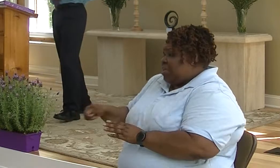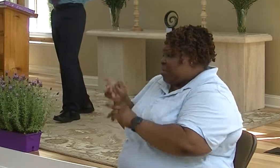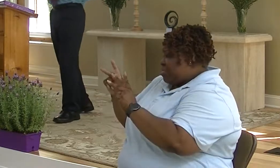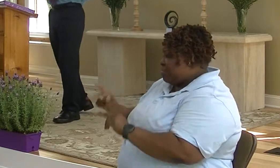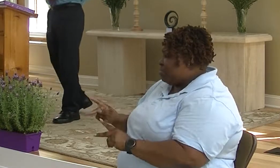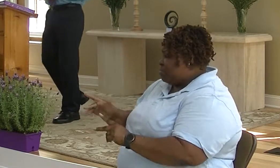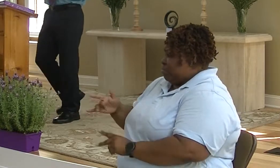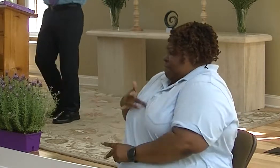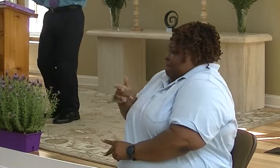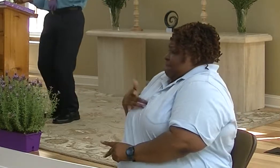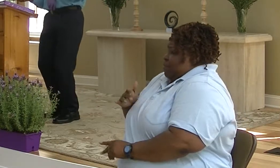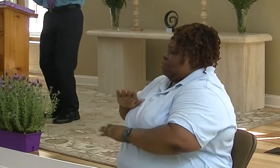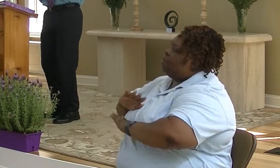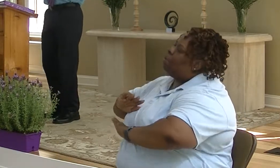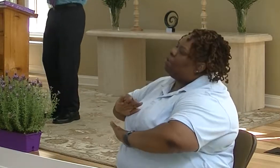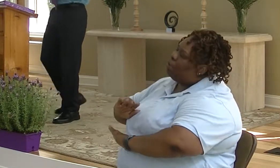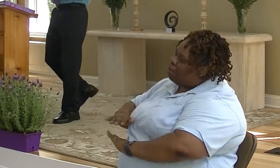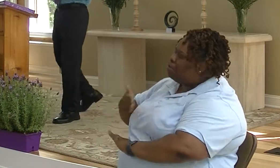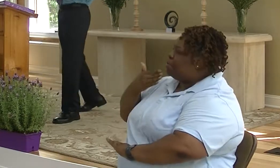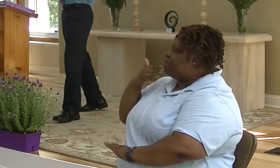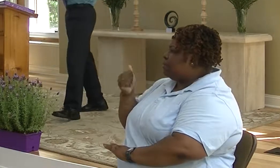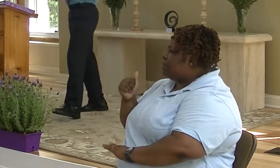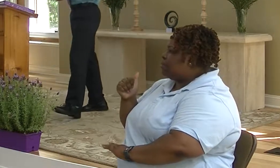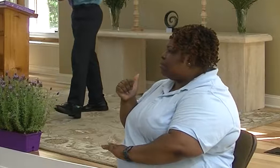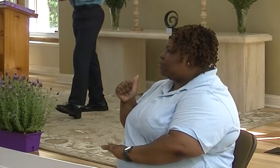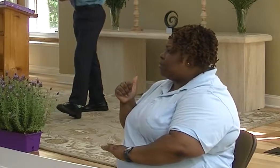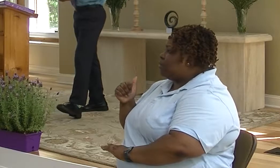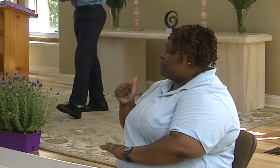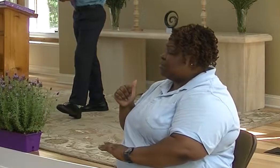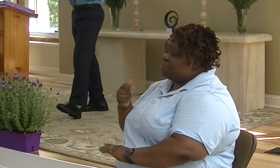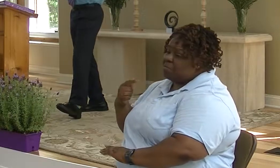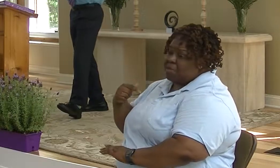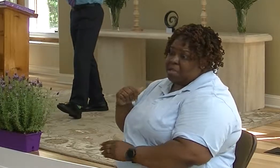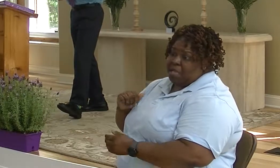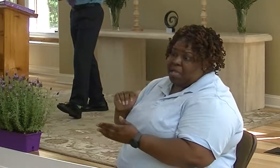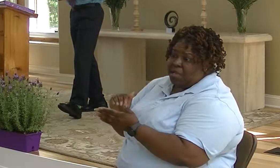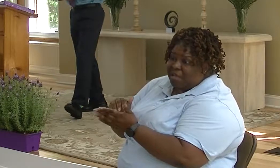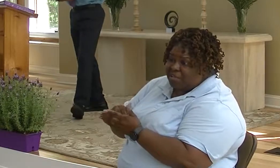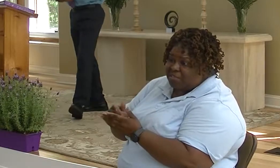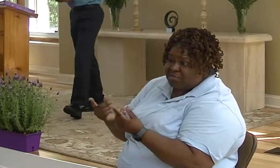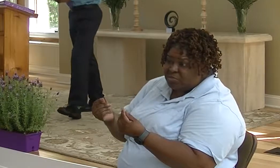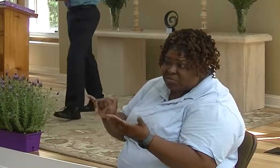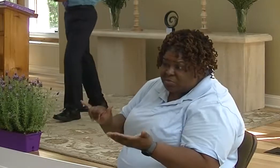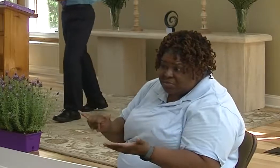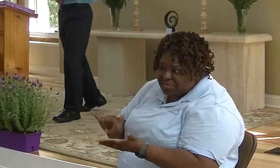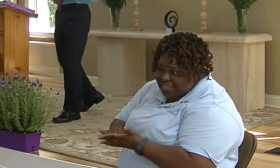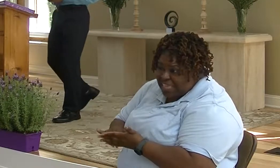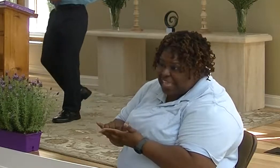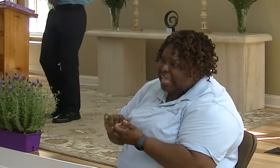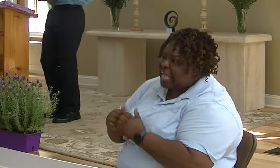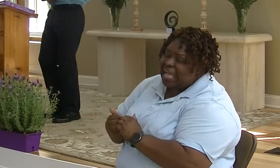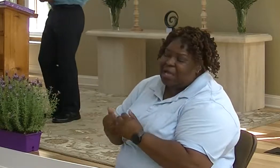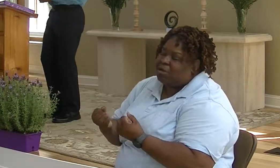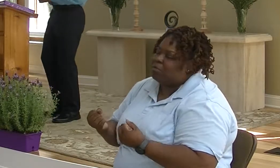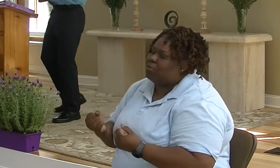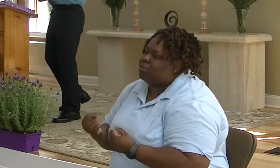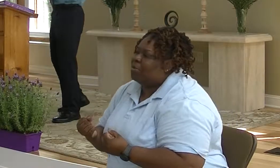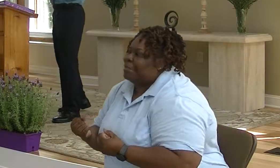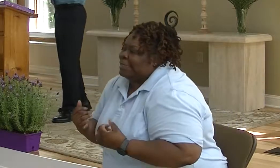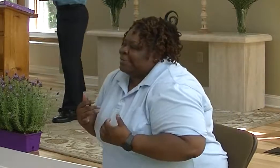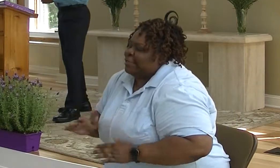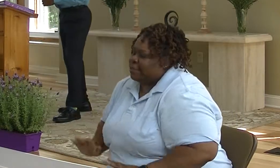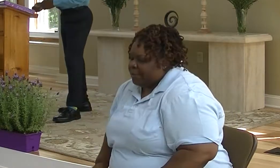more comfortable? How often do we do that? All the time. And it's time for us to